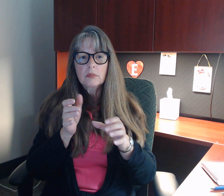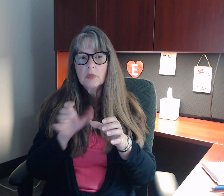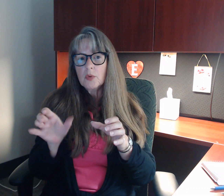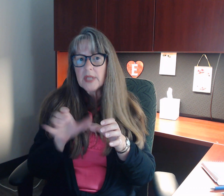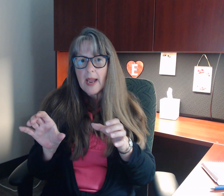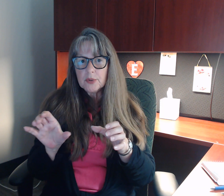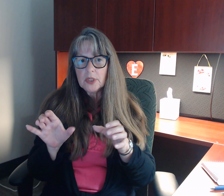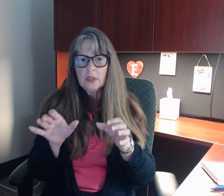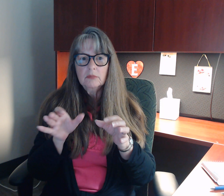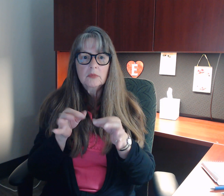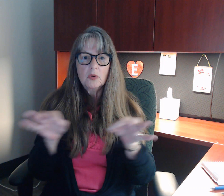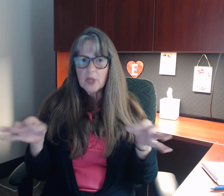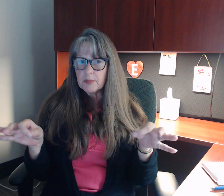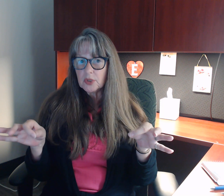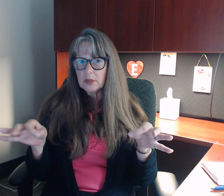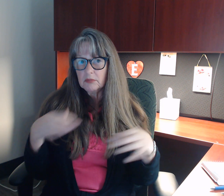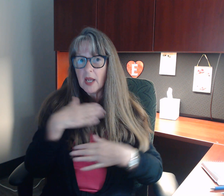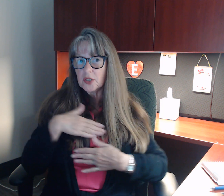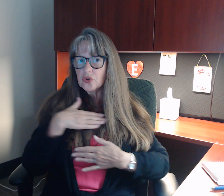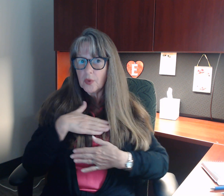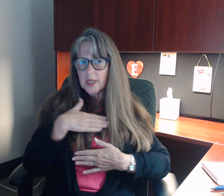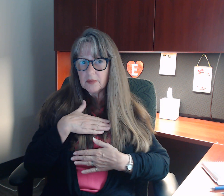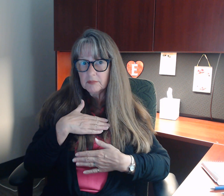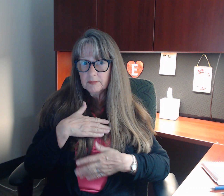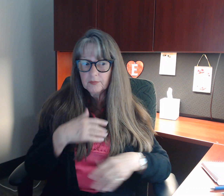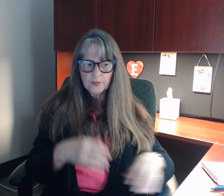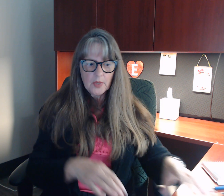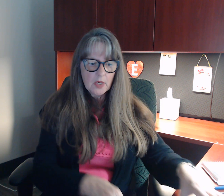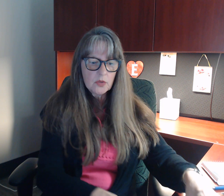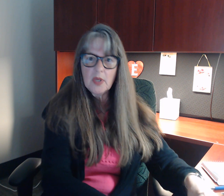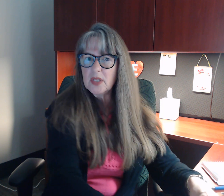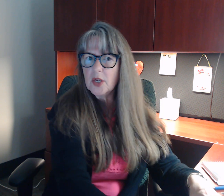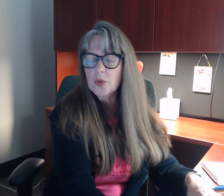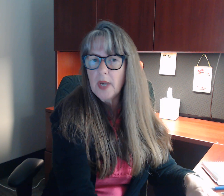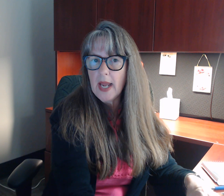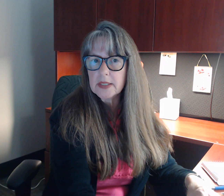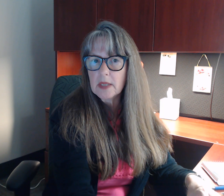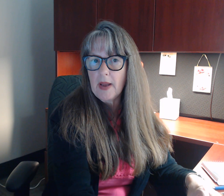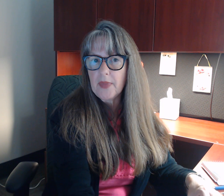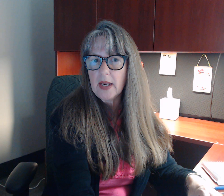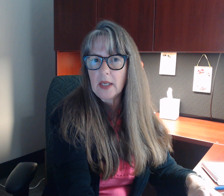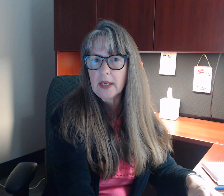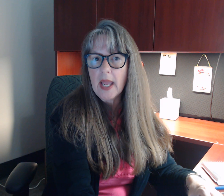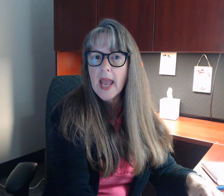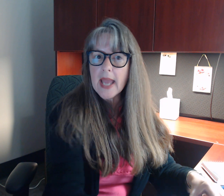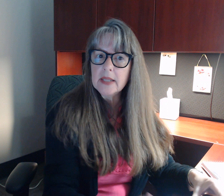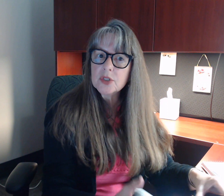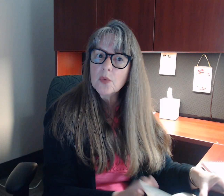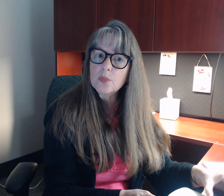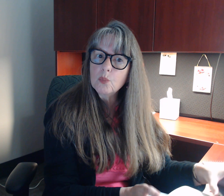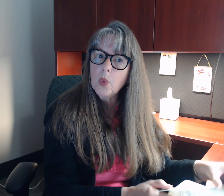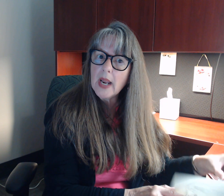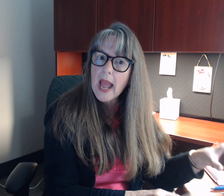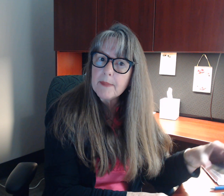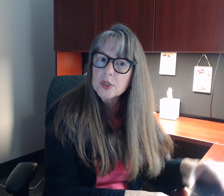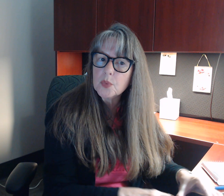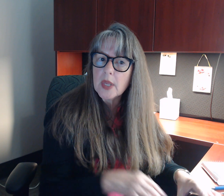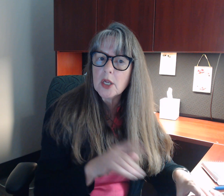closed captioning. I enjoy it. So that's how you would ask about that. And so what happens when they go to